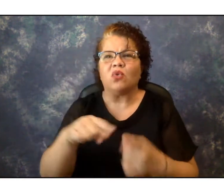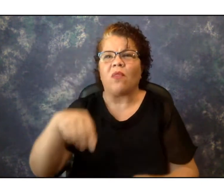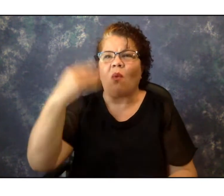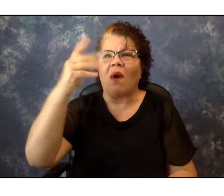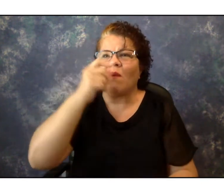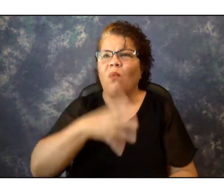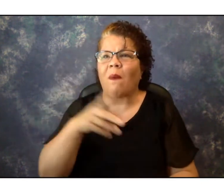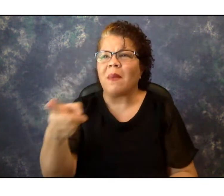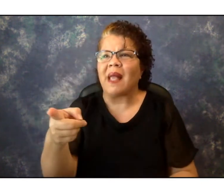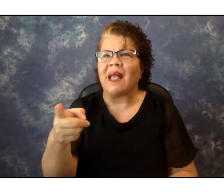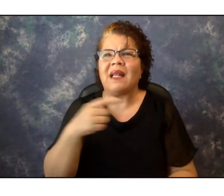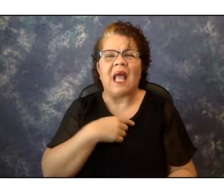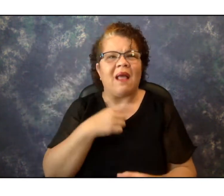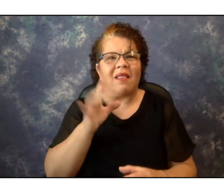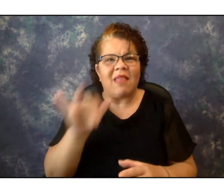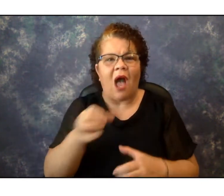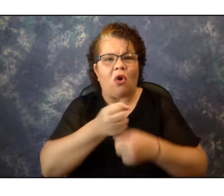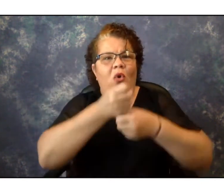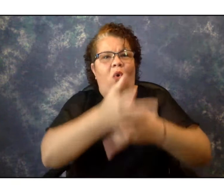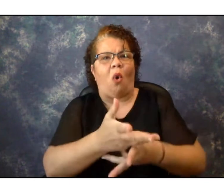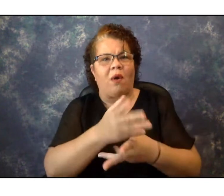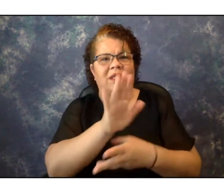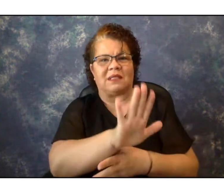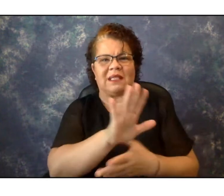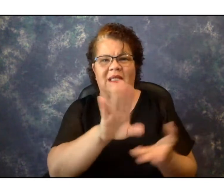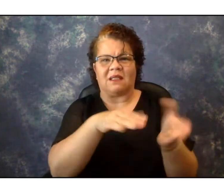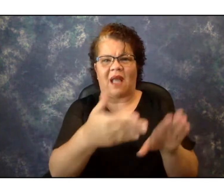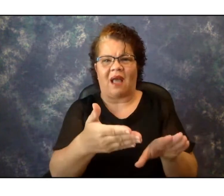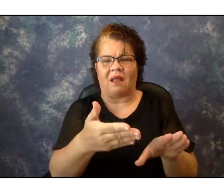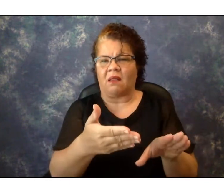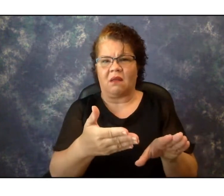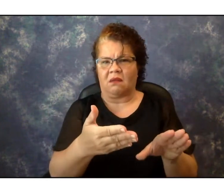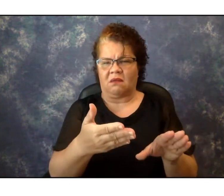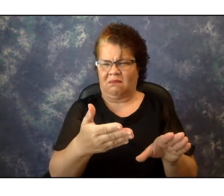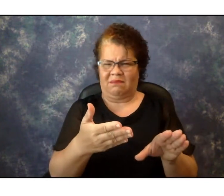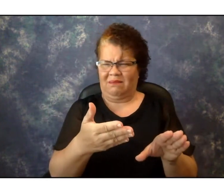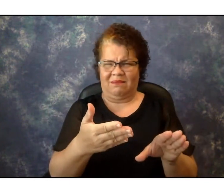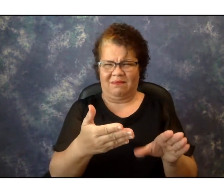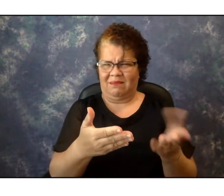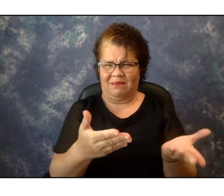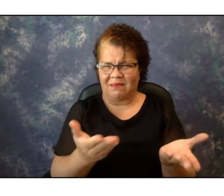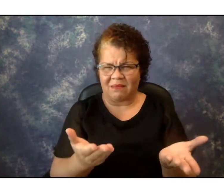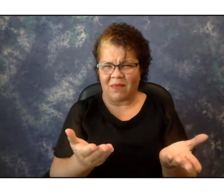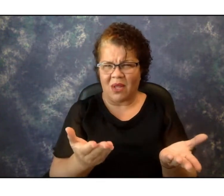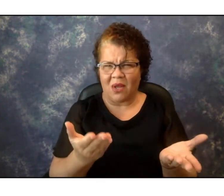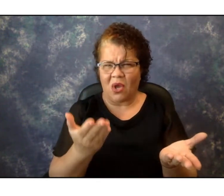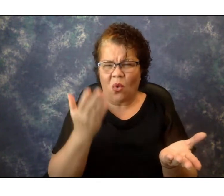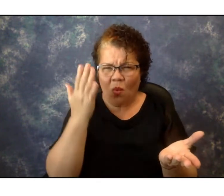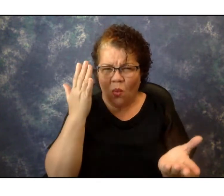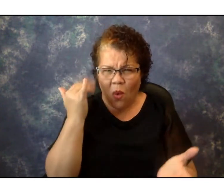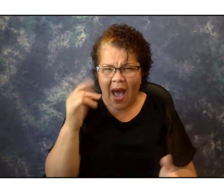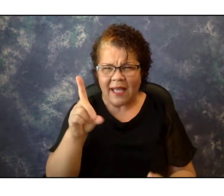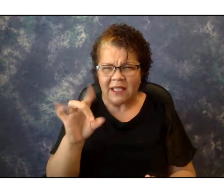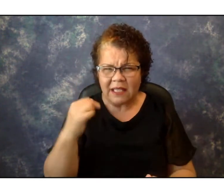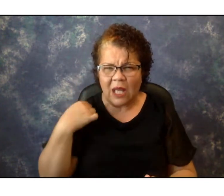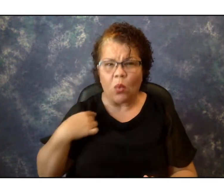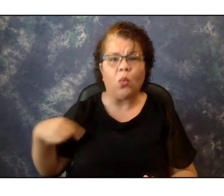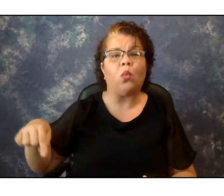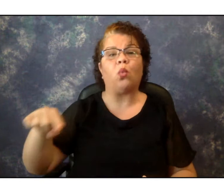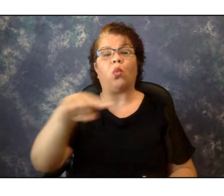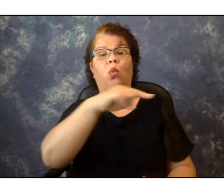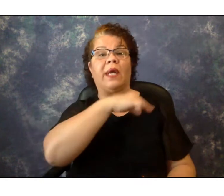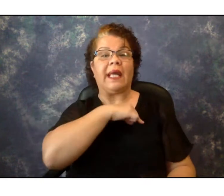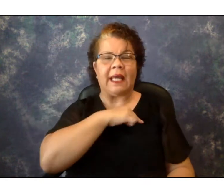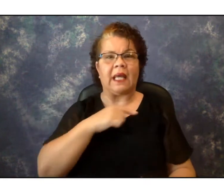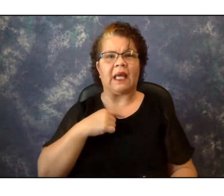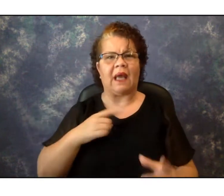something. We know now, a lie, right? But why did we ever think that? And by we, I'm using the broadest sense of we. Why was that ever thought